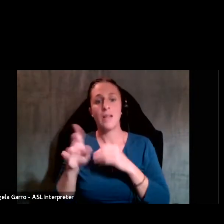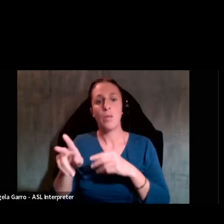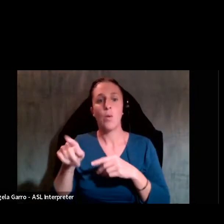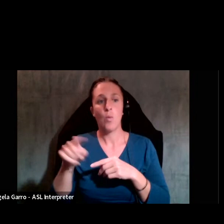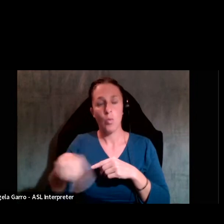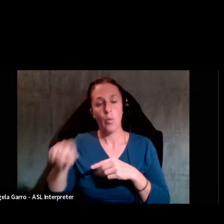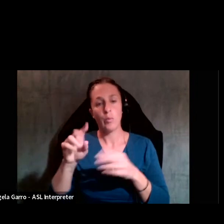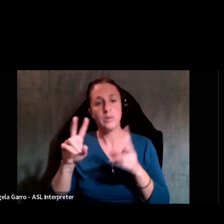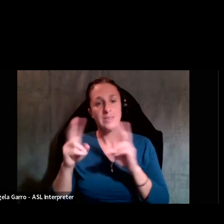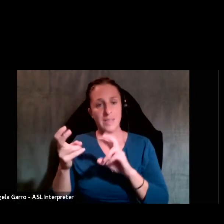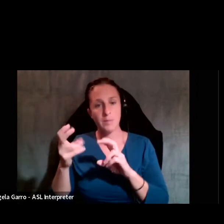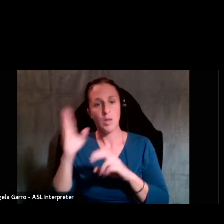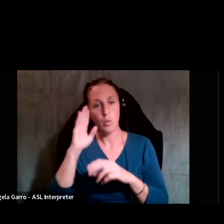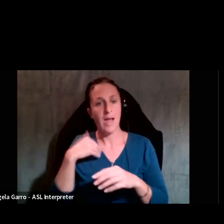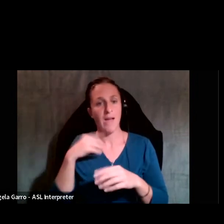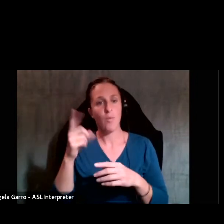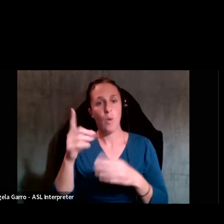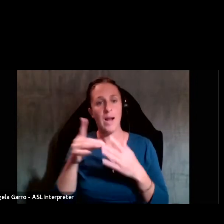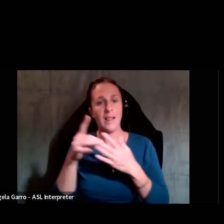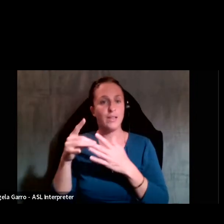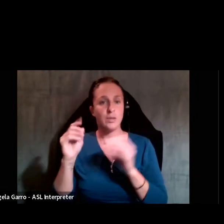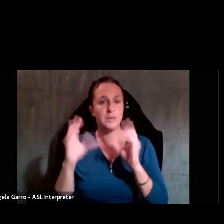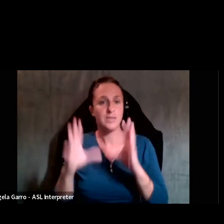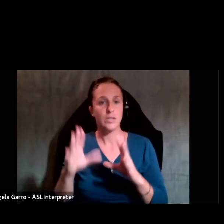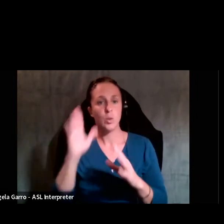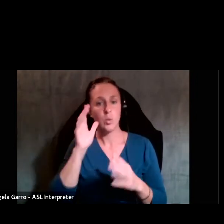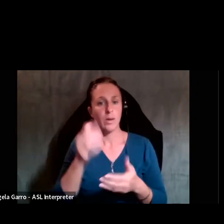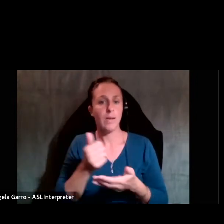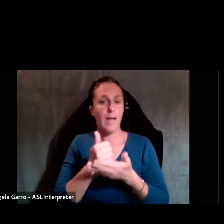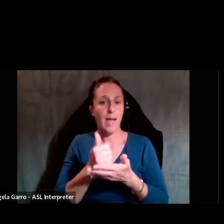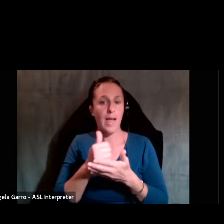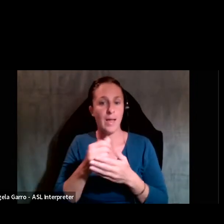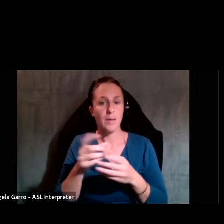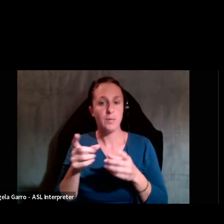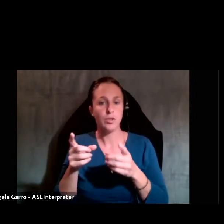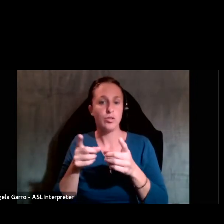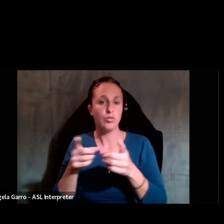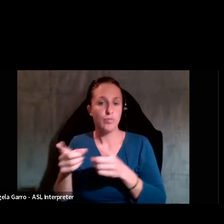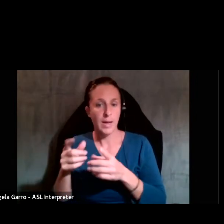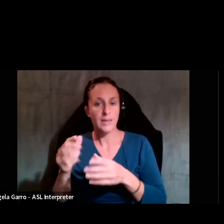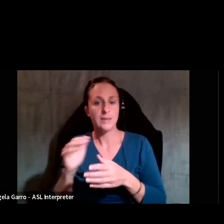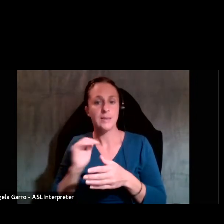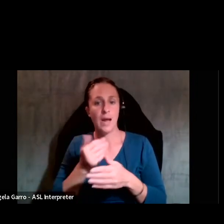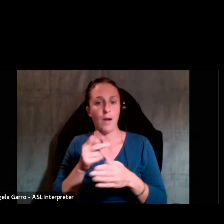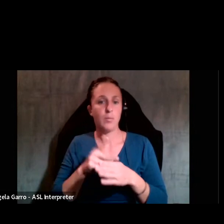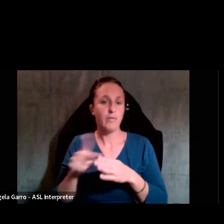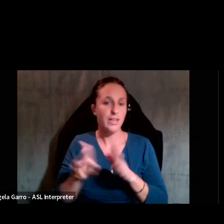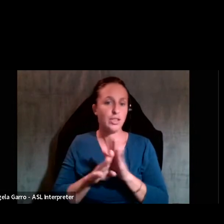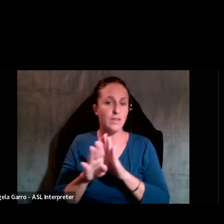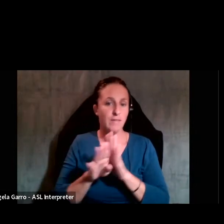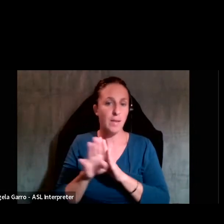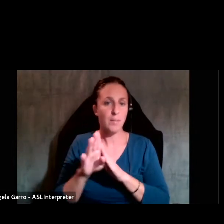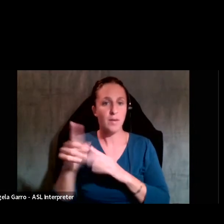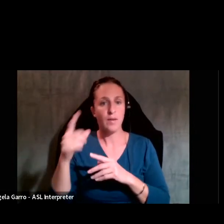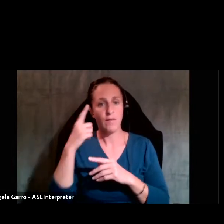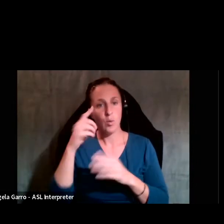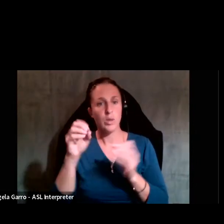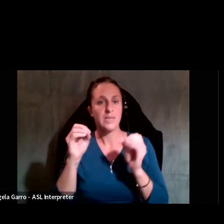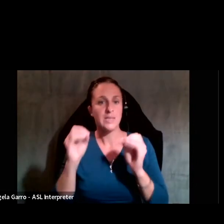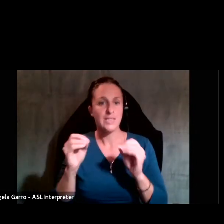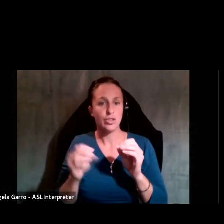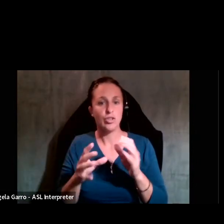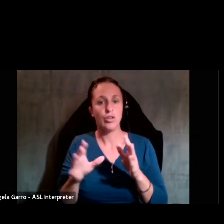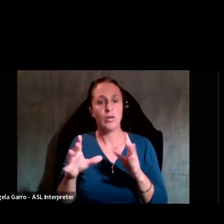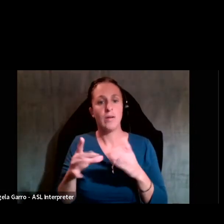would help director or principal Showman with the professional development, other teacher leadership